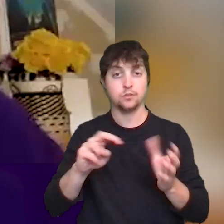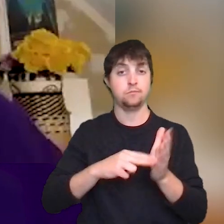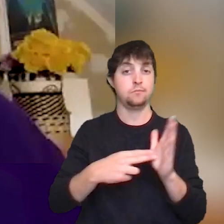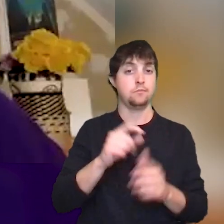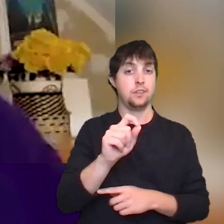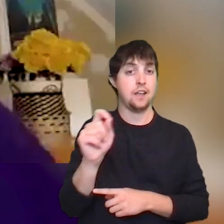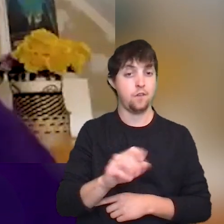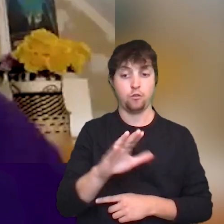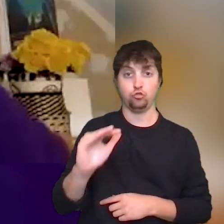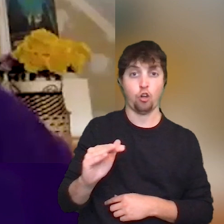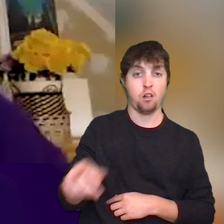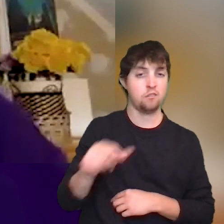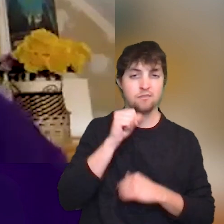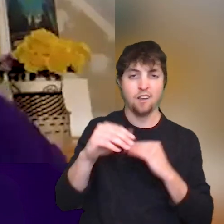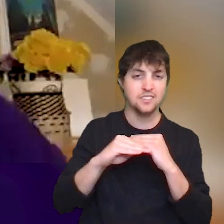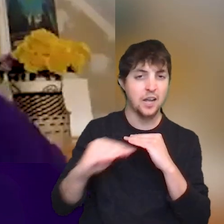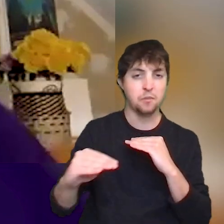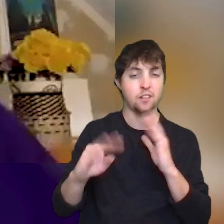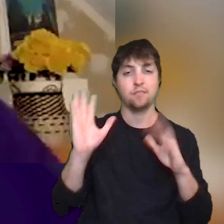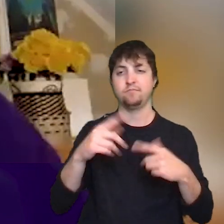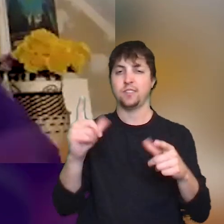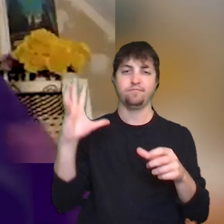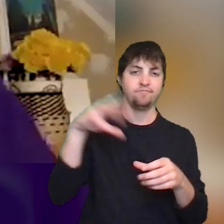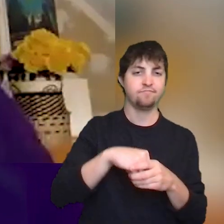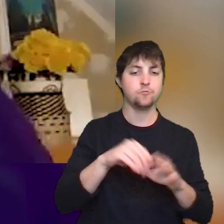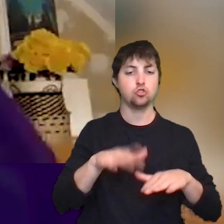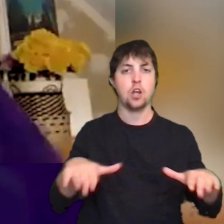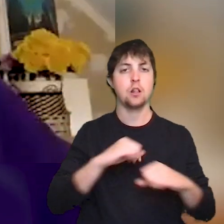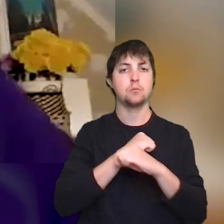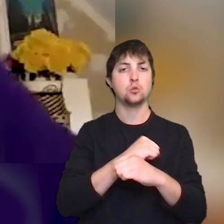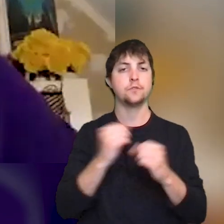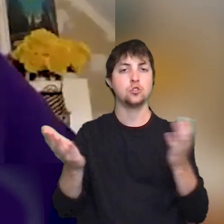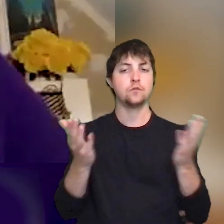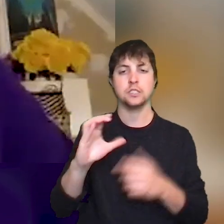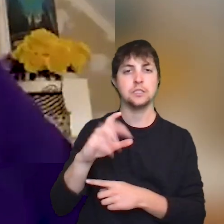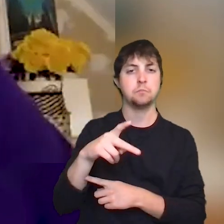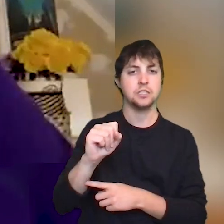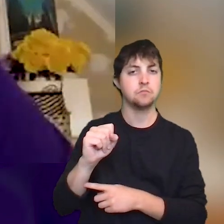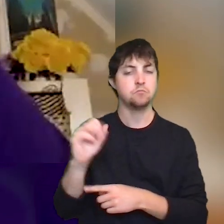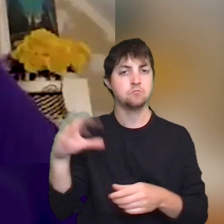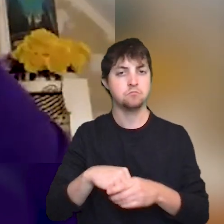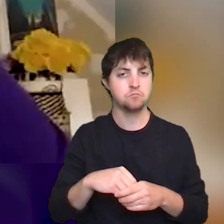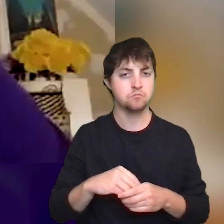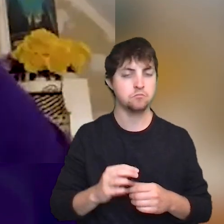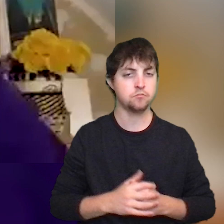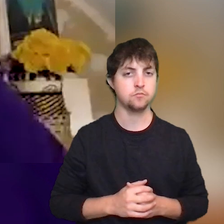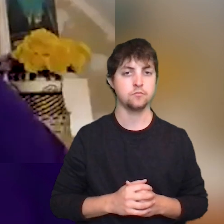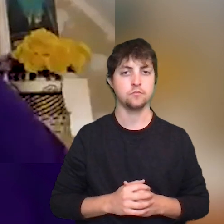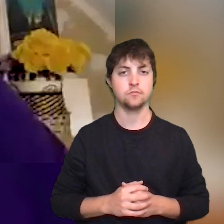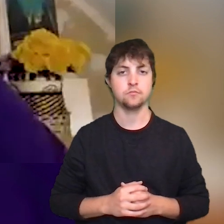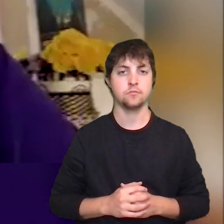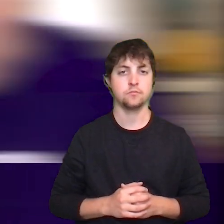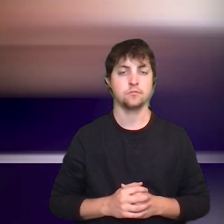health issue, therefore your child's unstable. Let's, put, involvement in, child protective